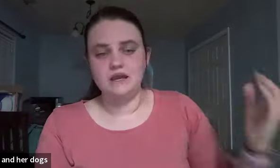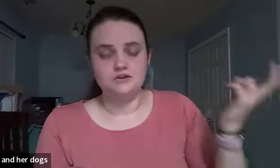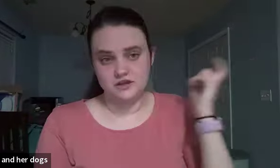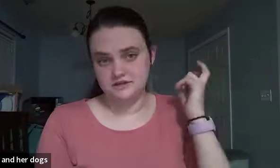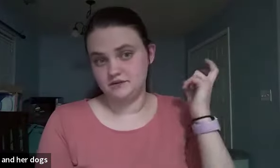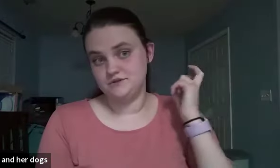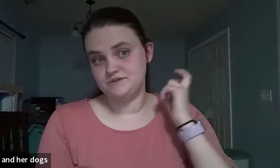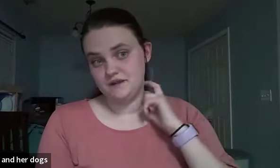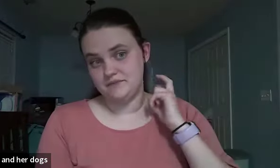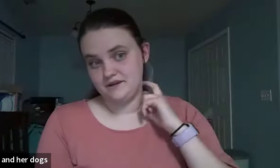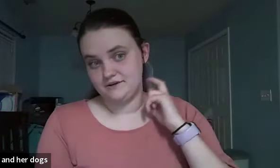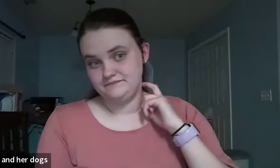we had our Dracula, which was vampire.